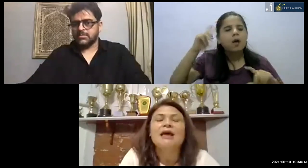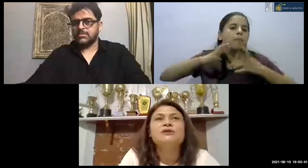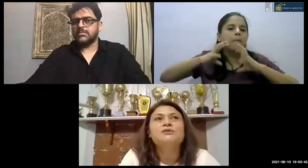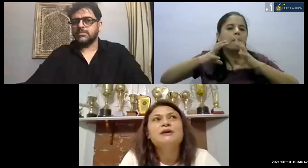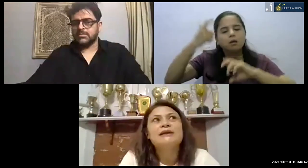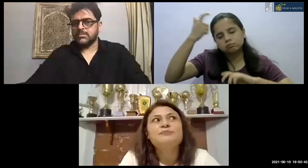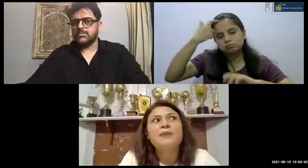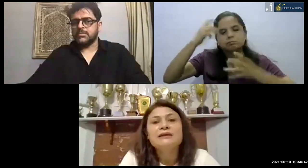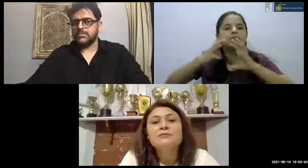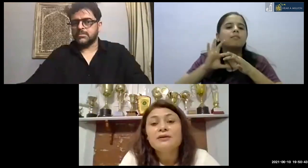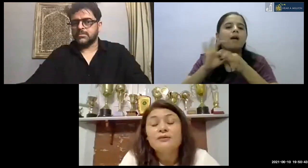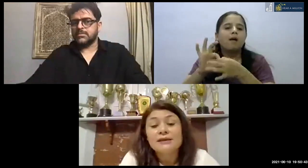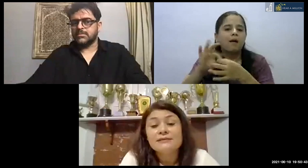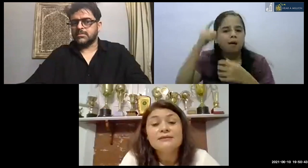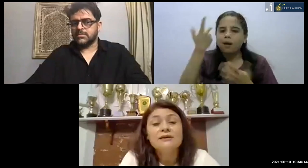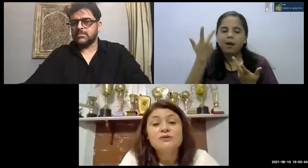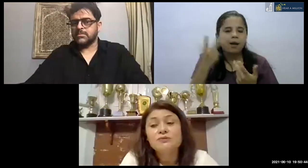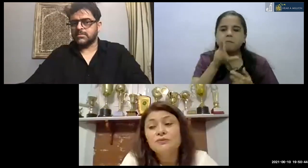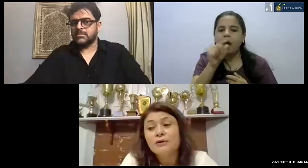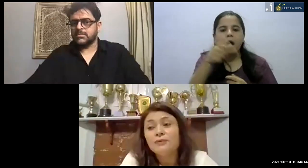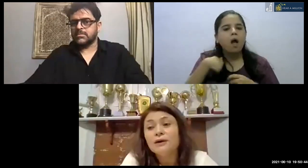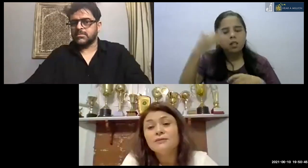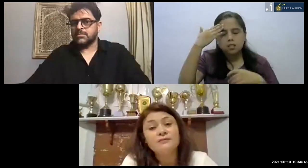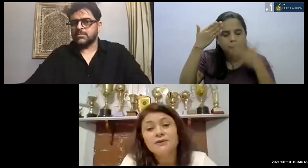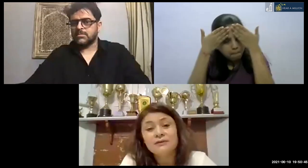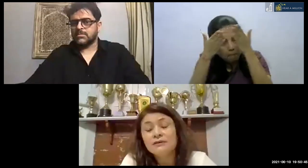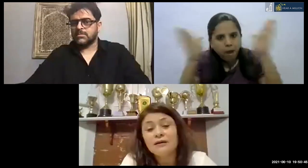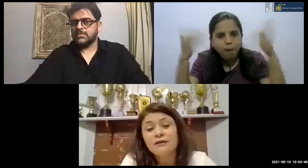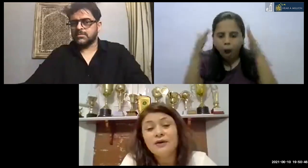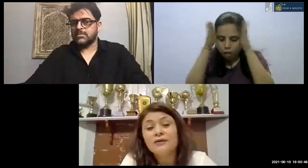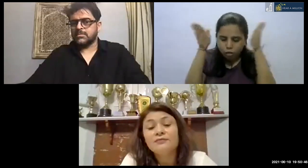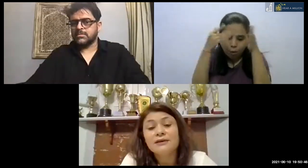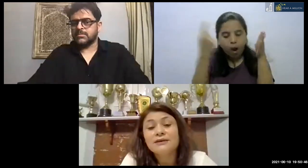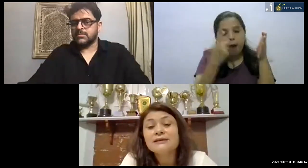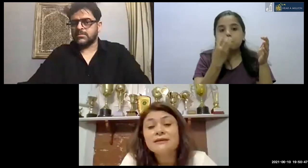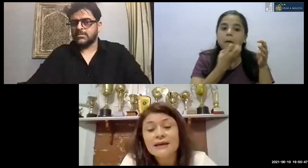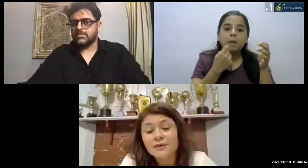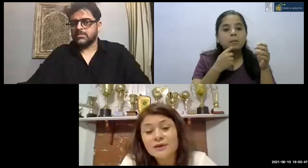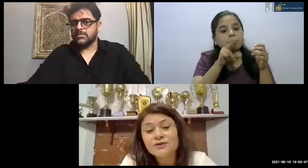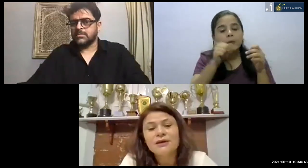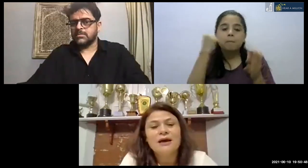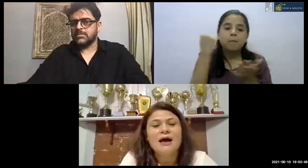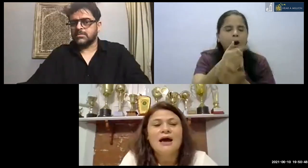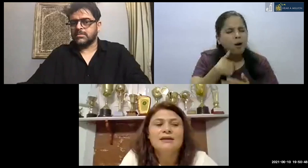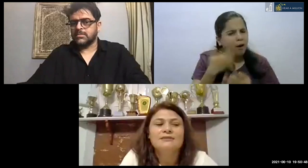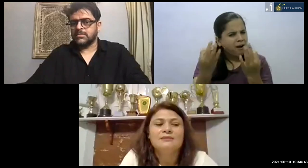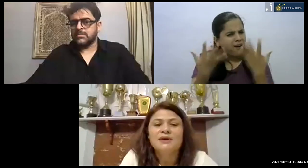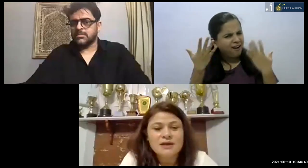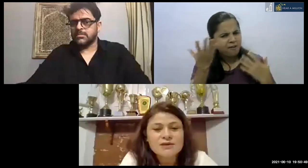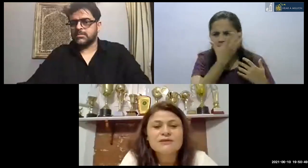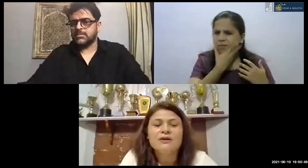brain. So it expanded my horizon into a world of a very fantastic language.